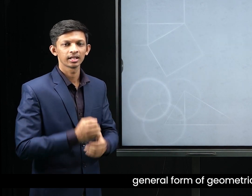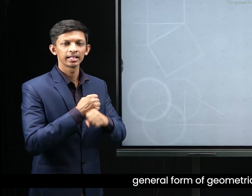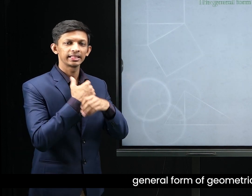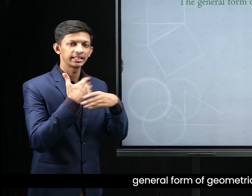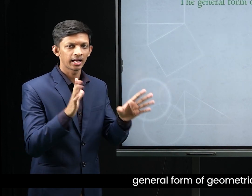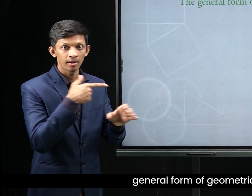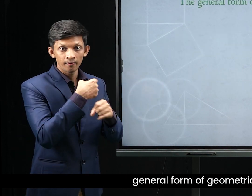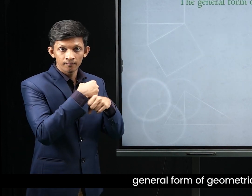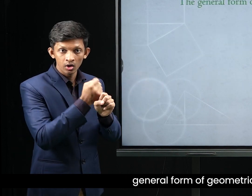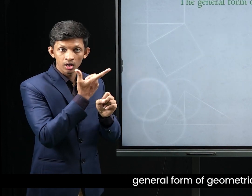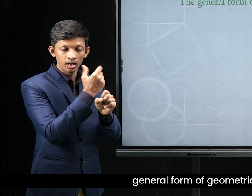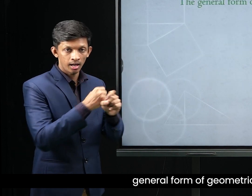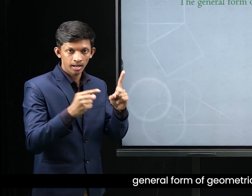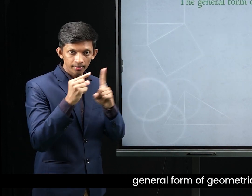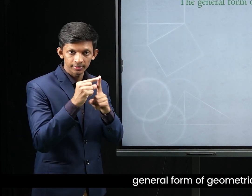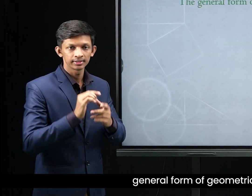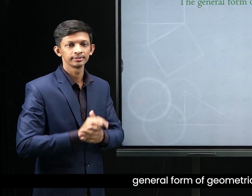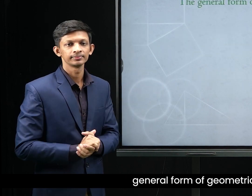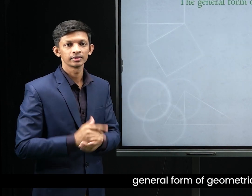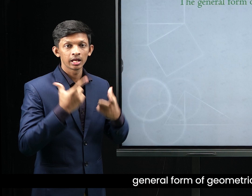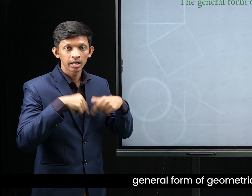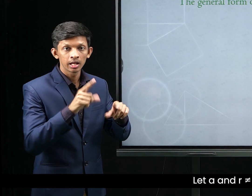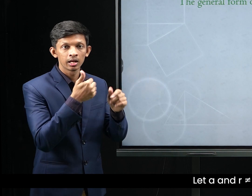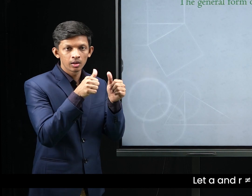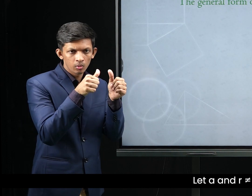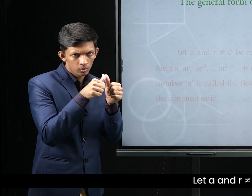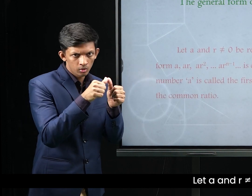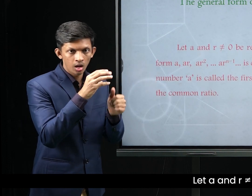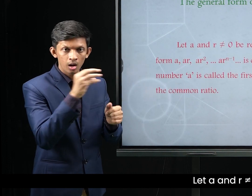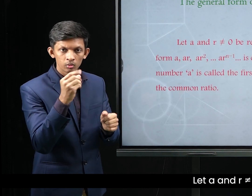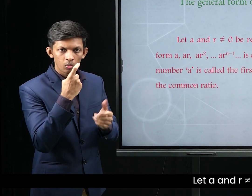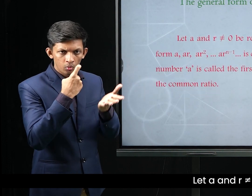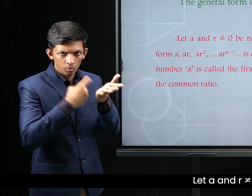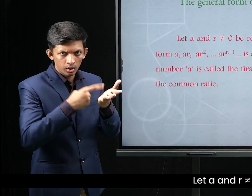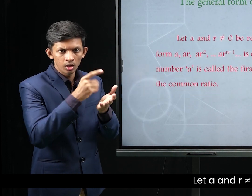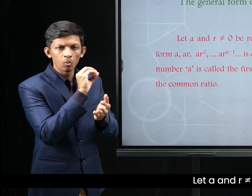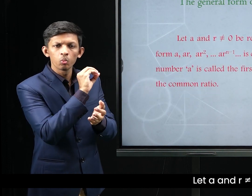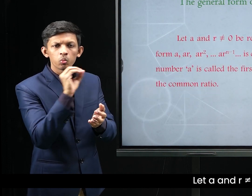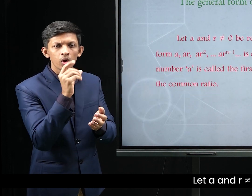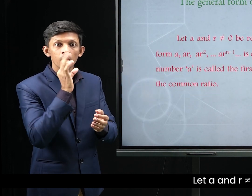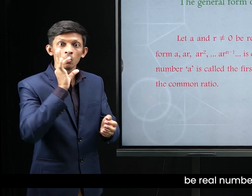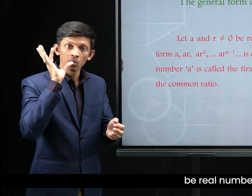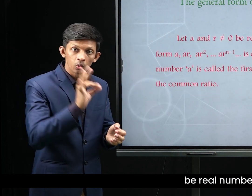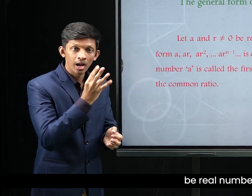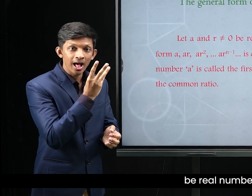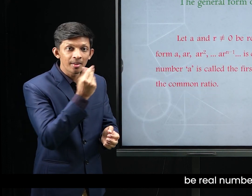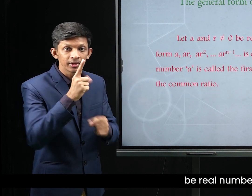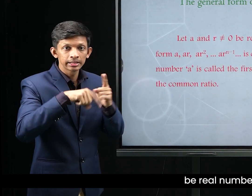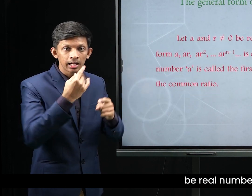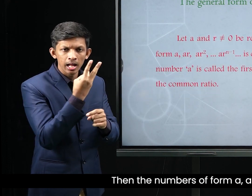General form of geometric progression. Let A and R not equal to 0 be real numbers, then